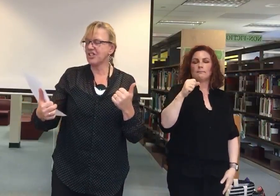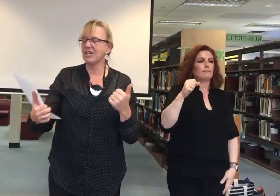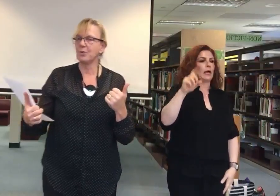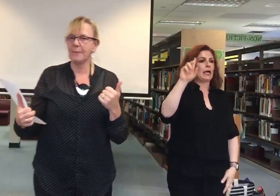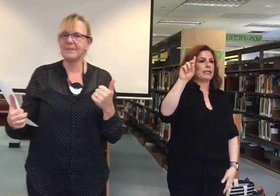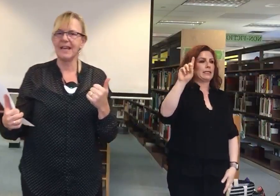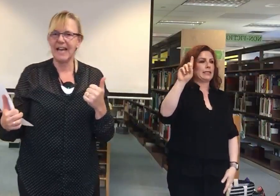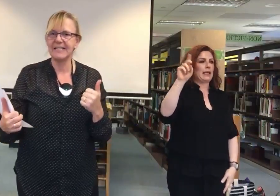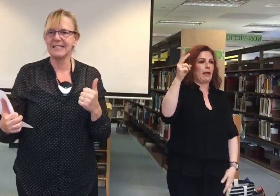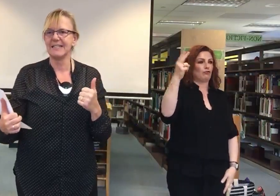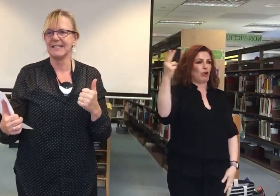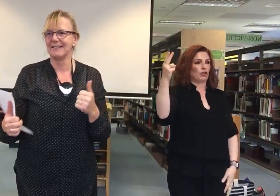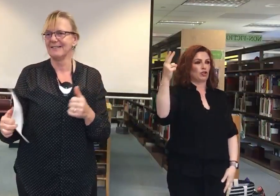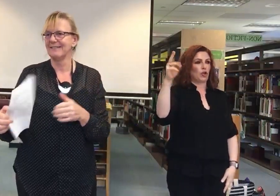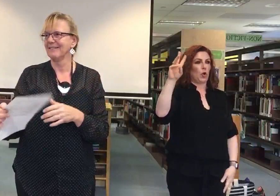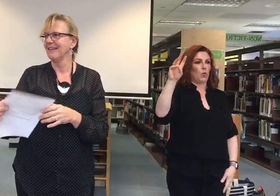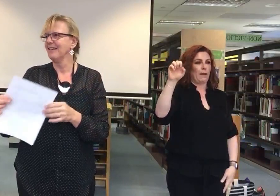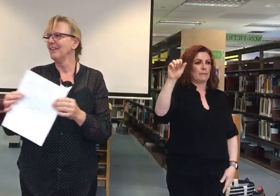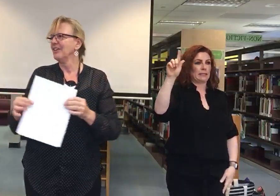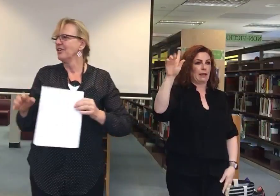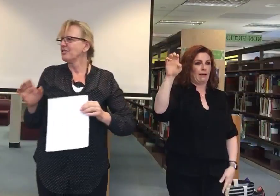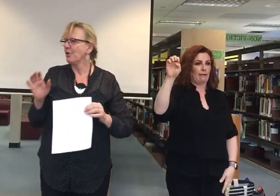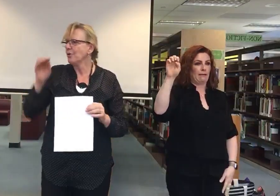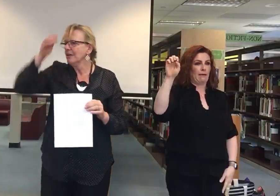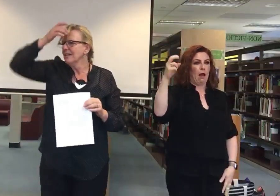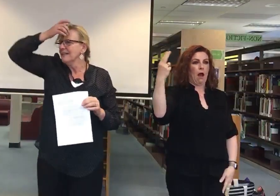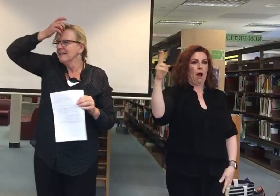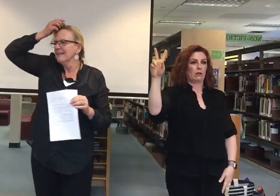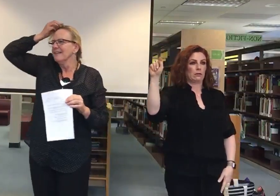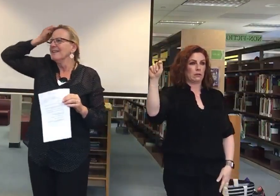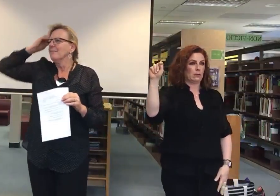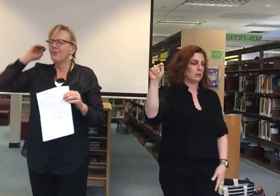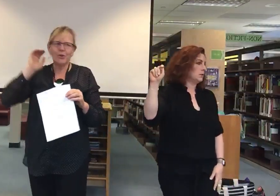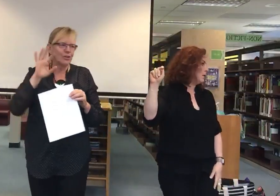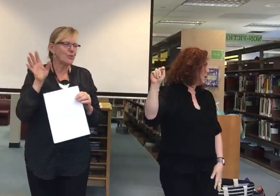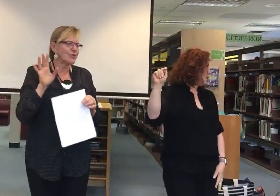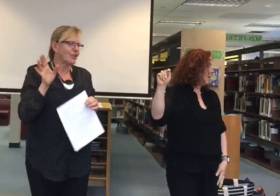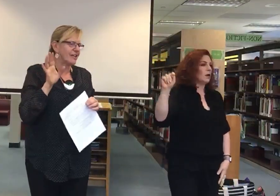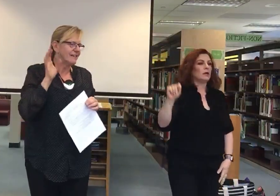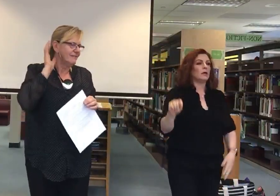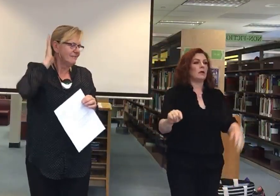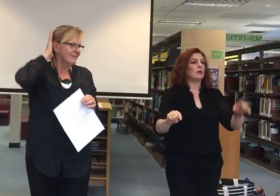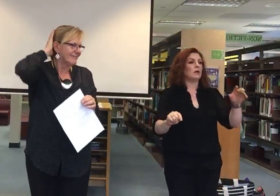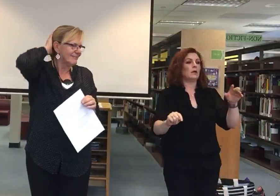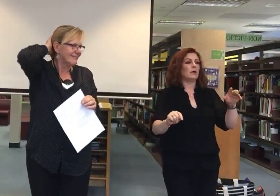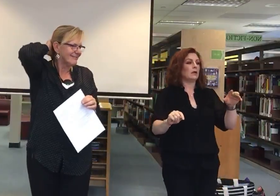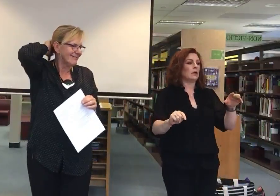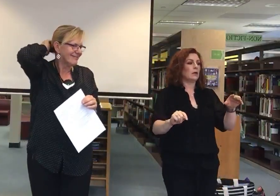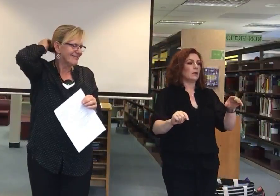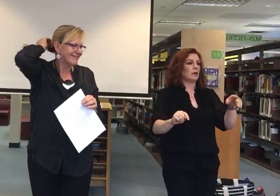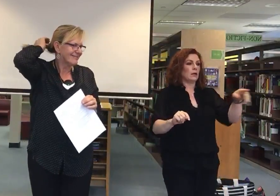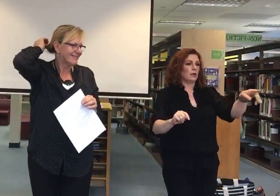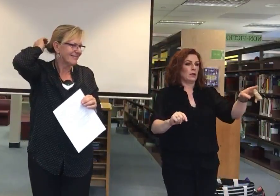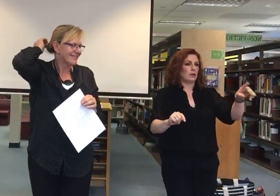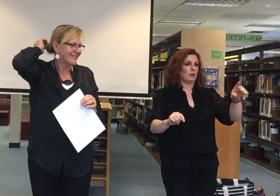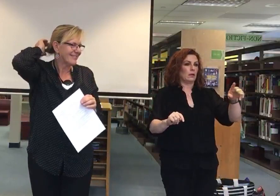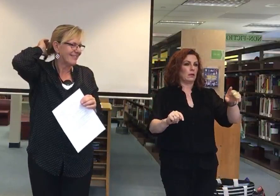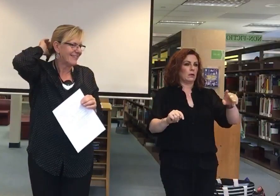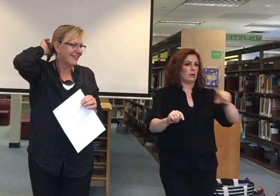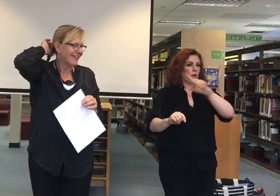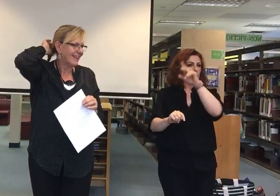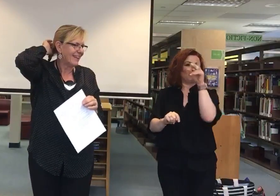/ DHH website hunt. So, before you started, I have one